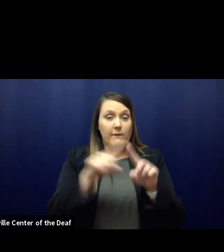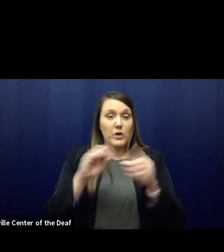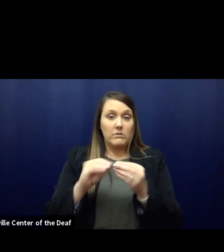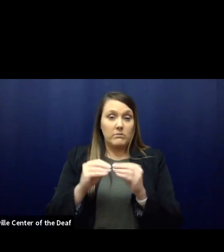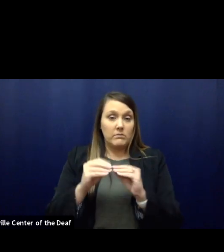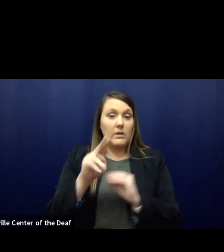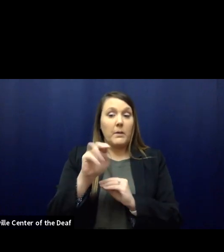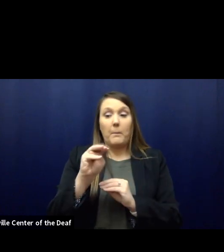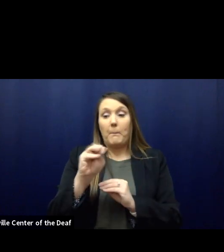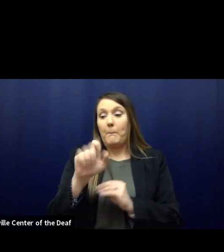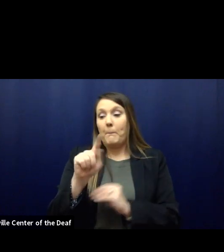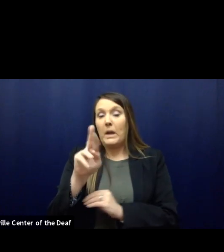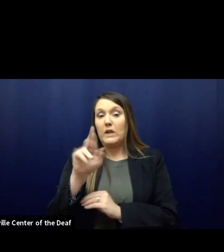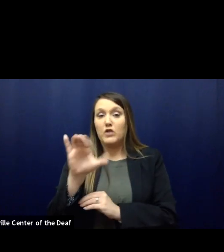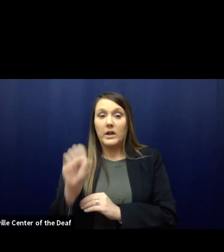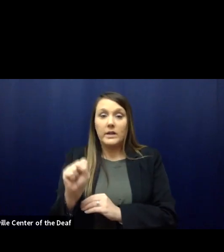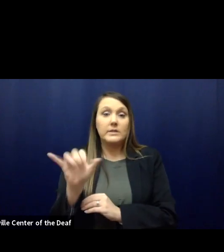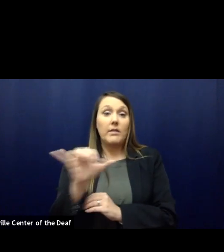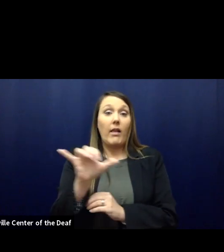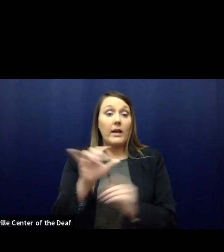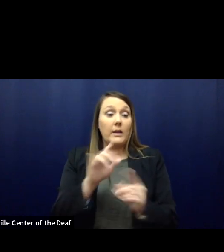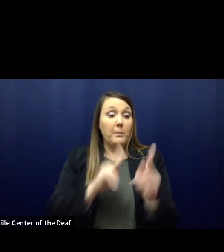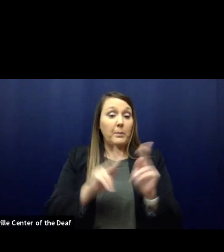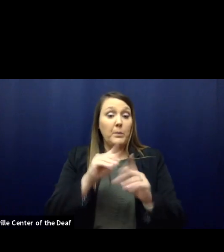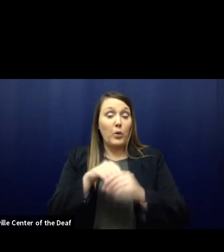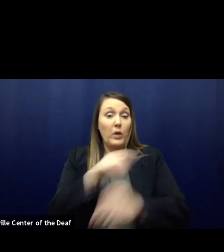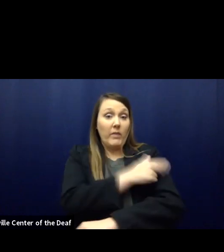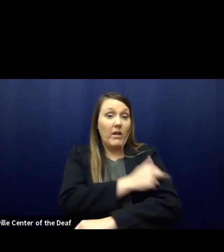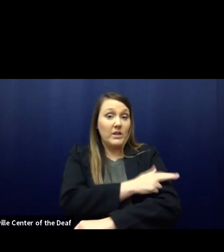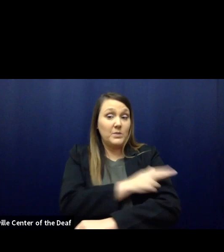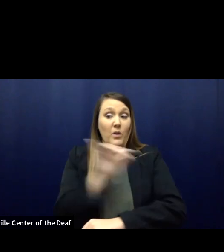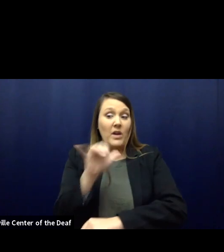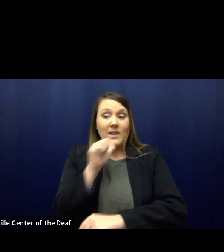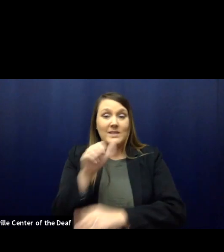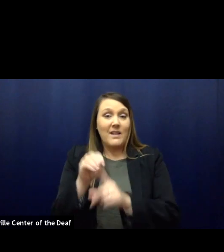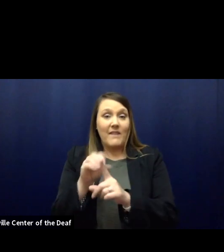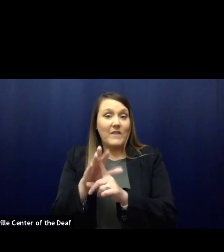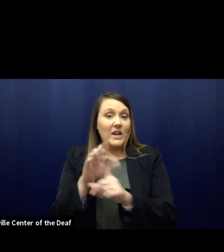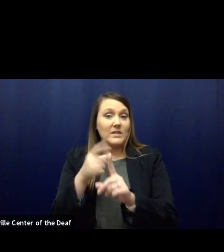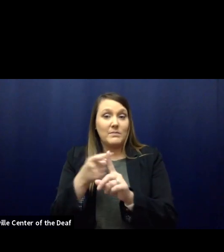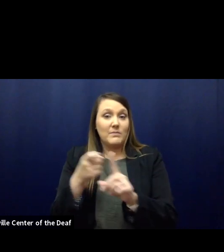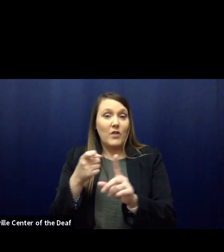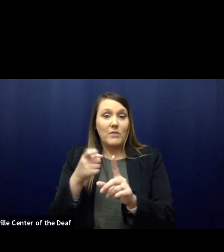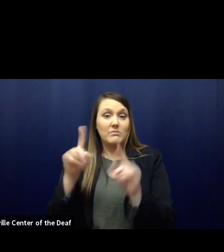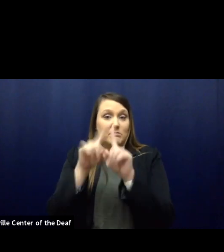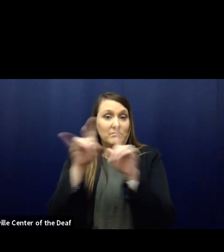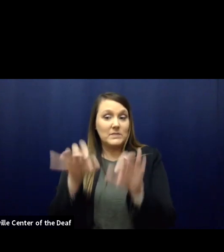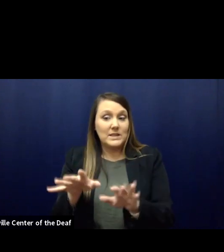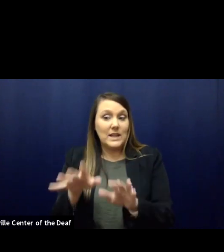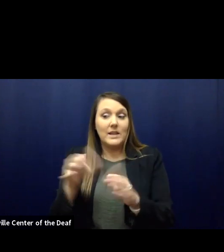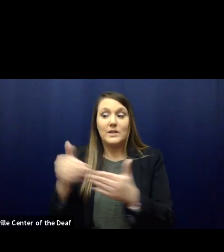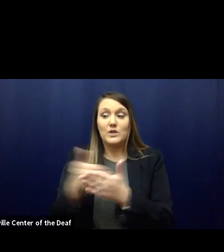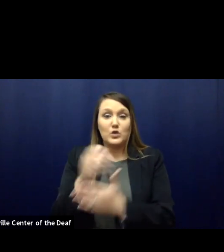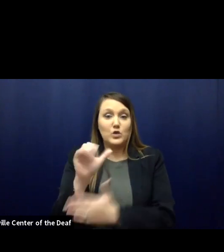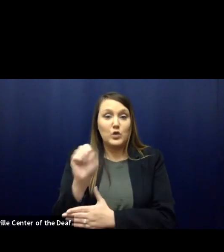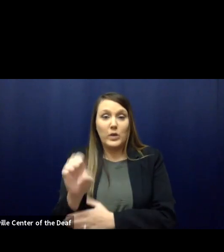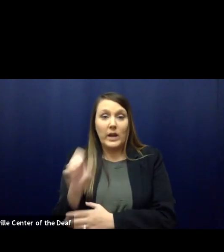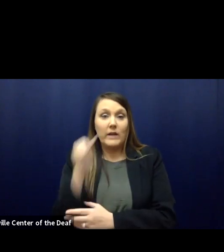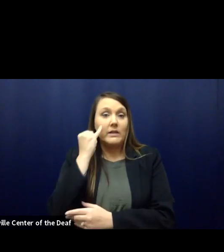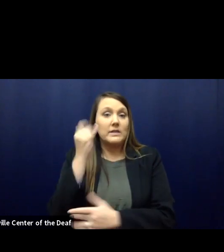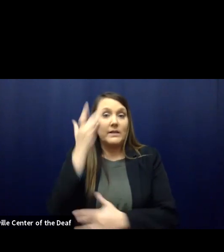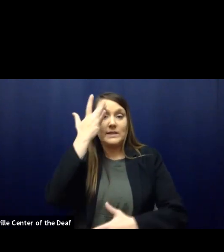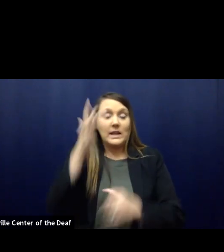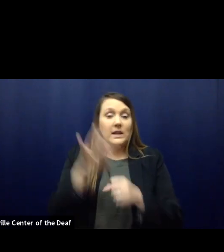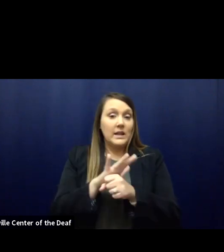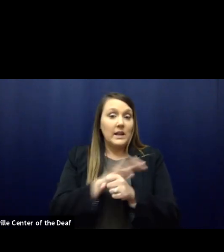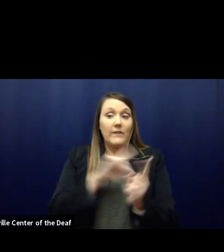like hospitalizations, which really aren't as affected by how much testing is being done, how many new cases there are. If you're sick enough to end up in the hospital,